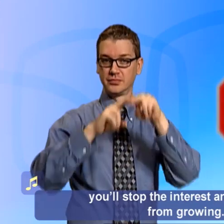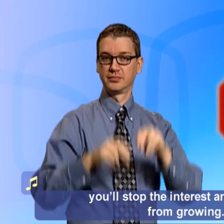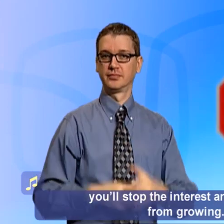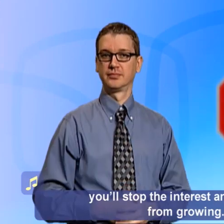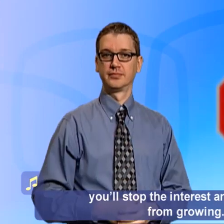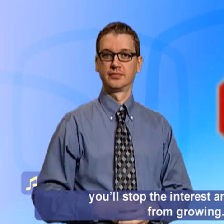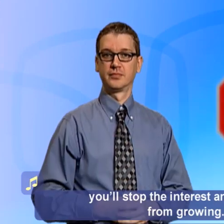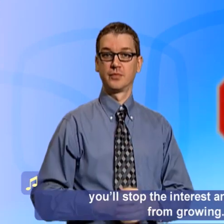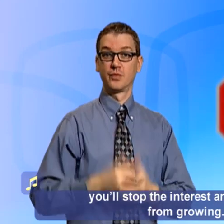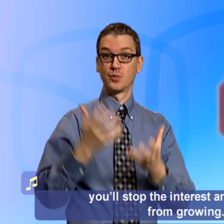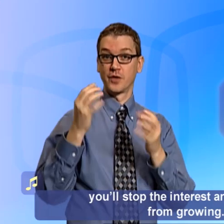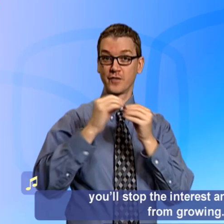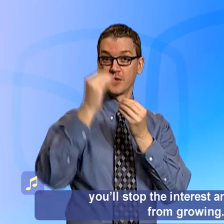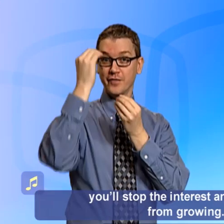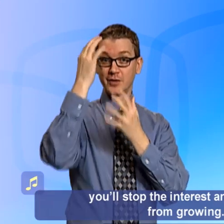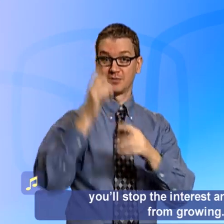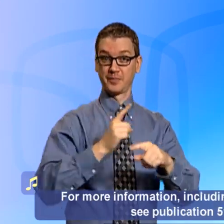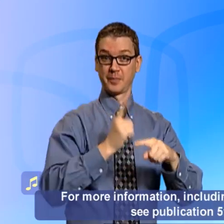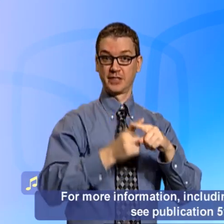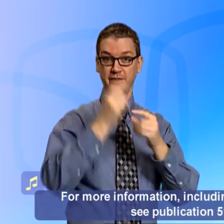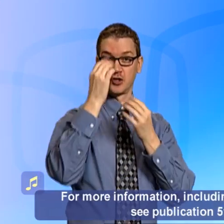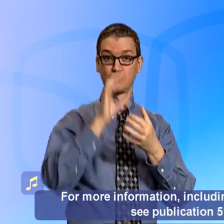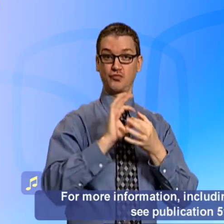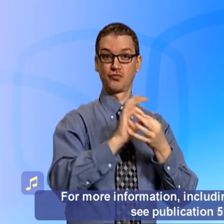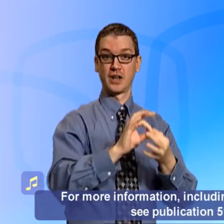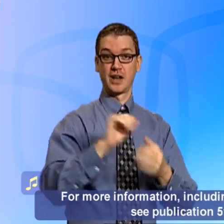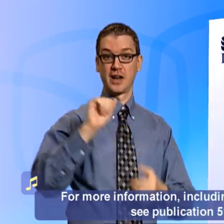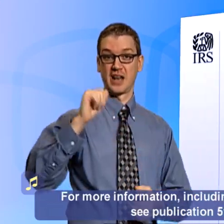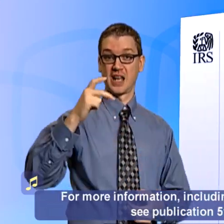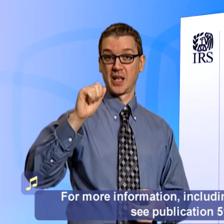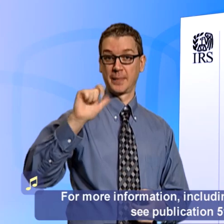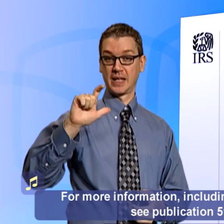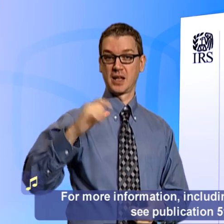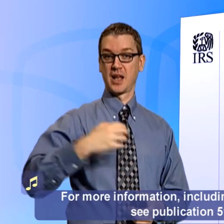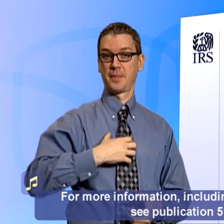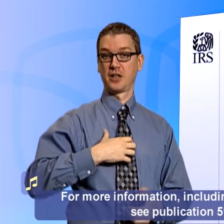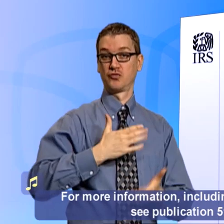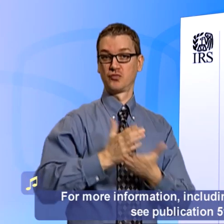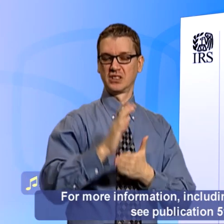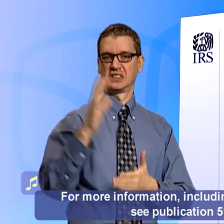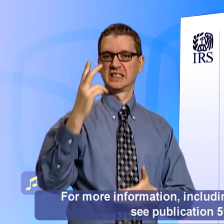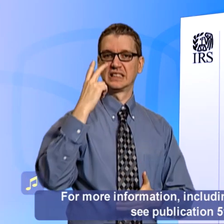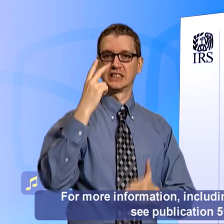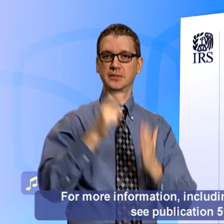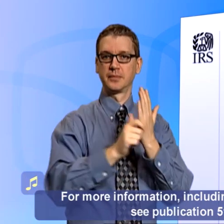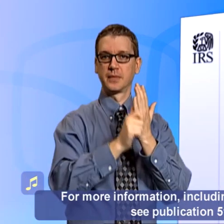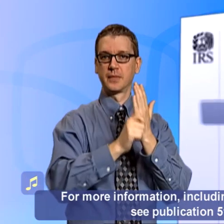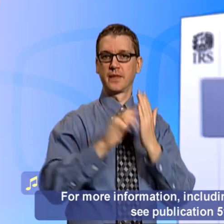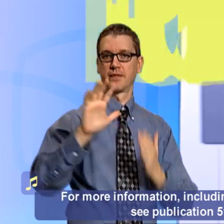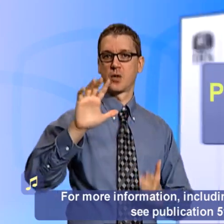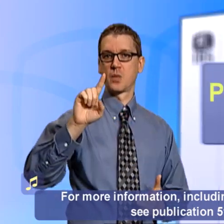growing. For more information, including appeal rights, see Publication